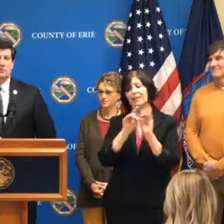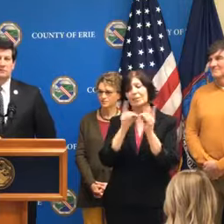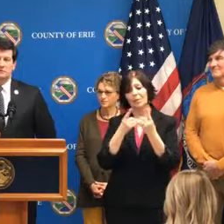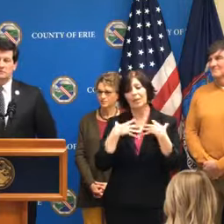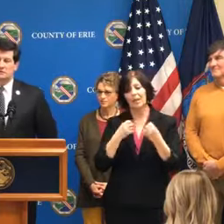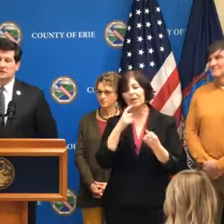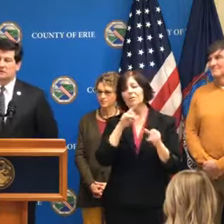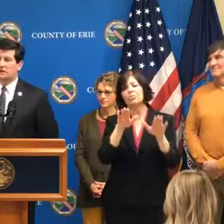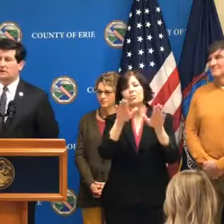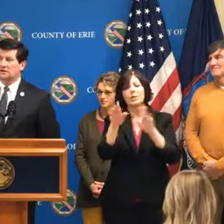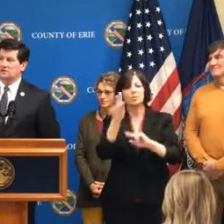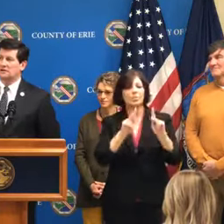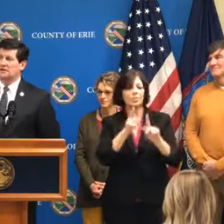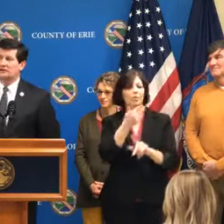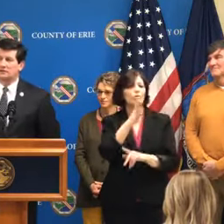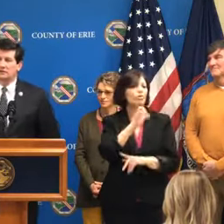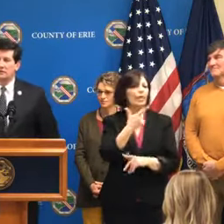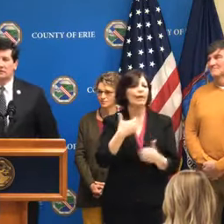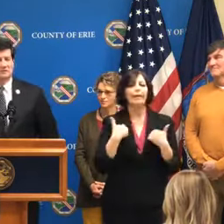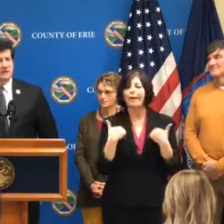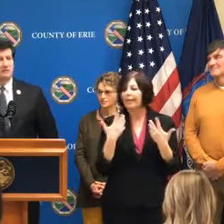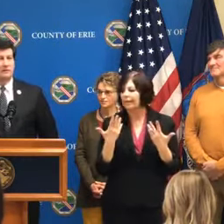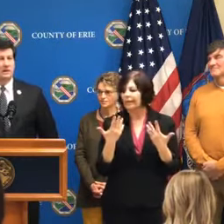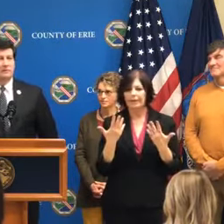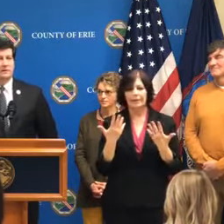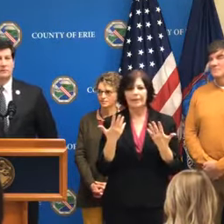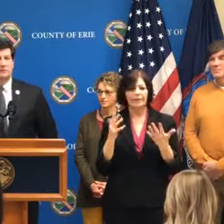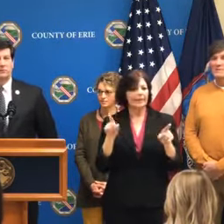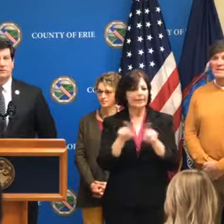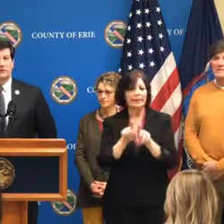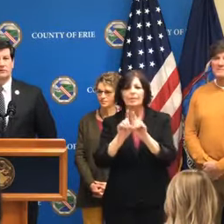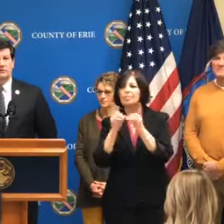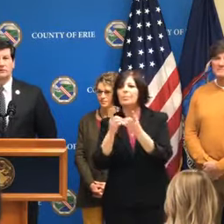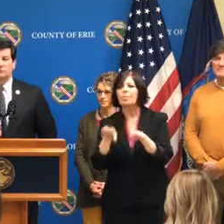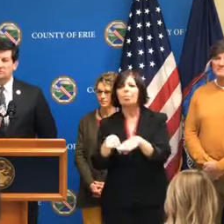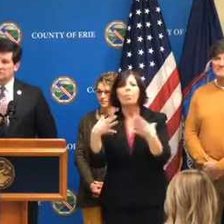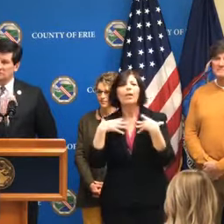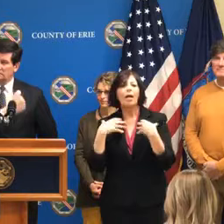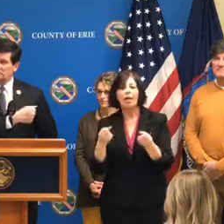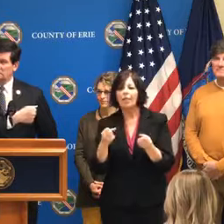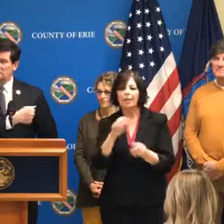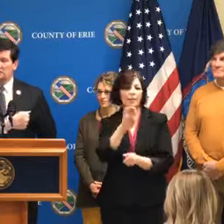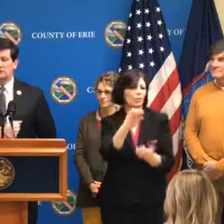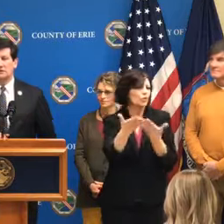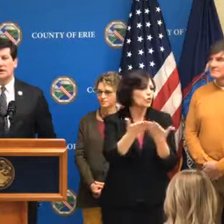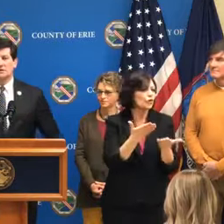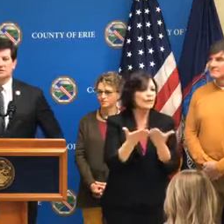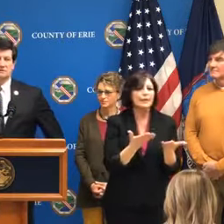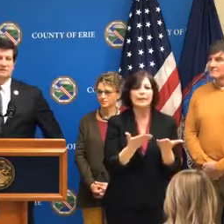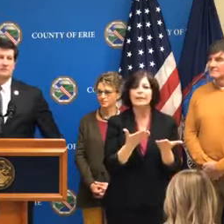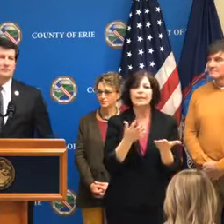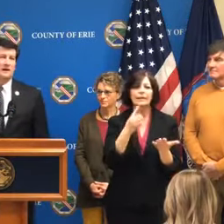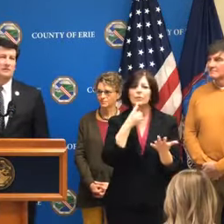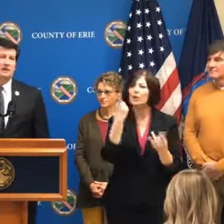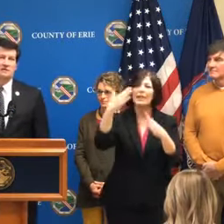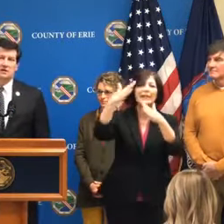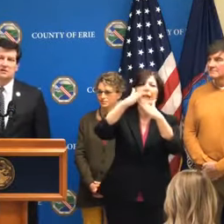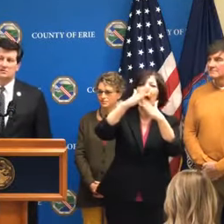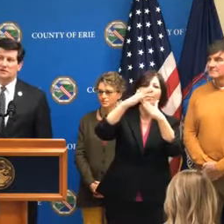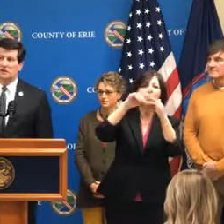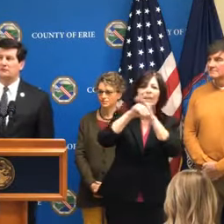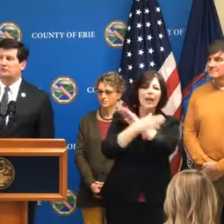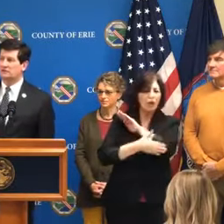incredible individuals, Dr. Greg Young and his staff here. Same thing with our Department of Public Health here. Emergency services in Erie County is considered one of the top-notch